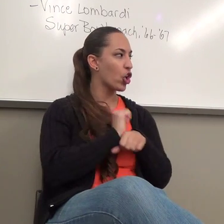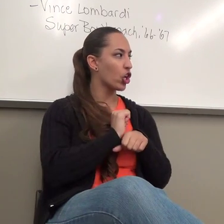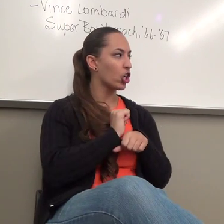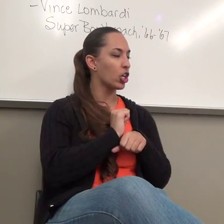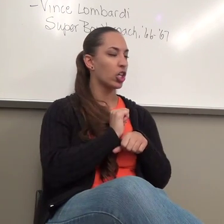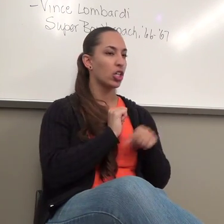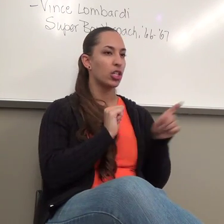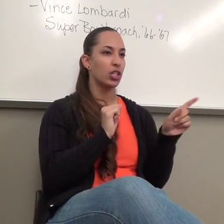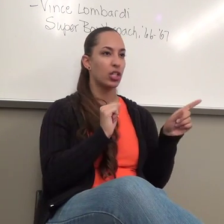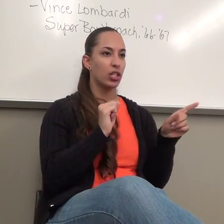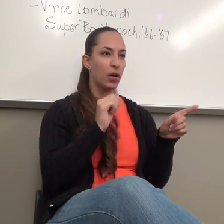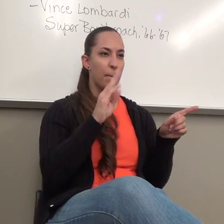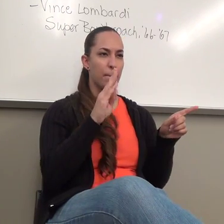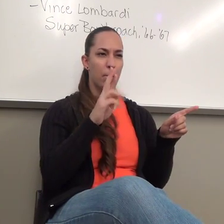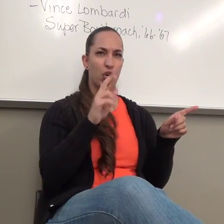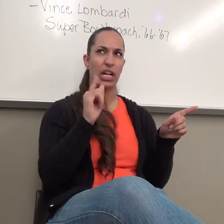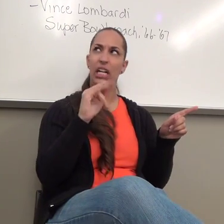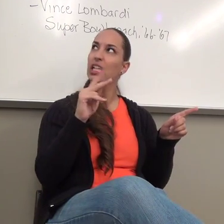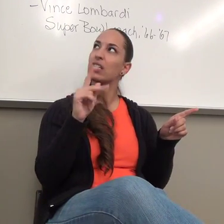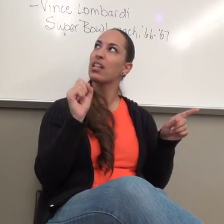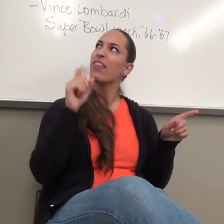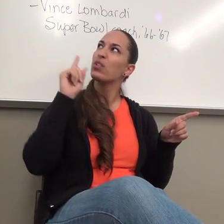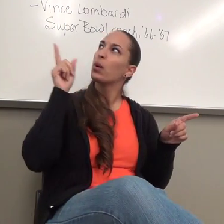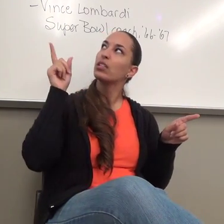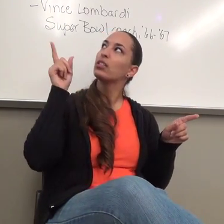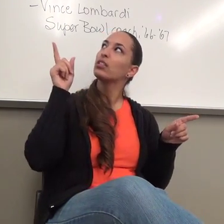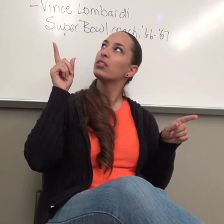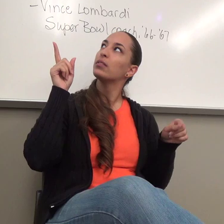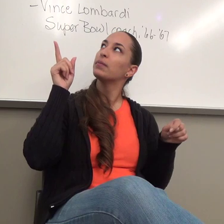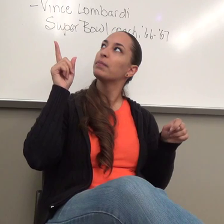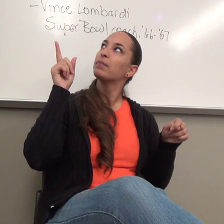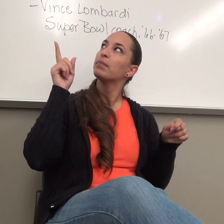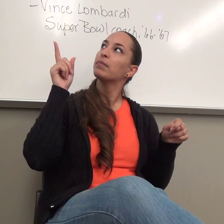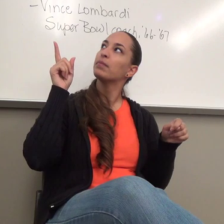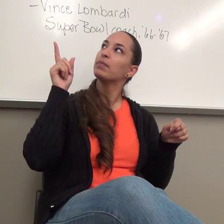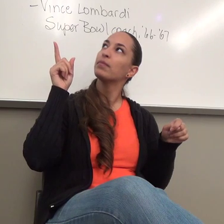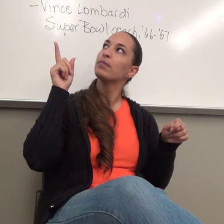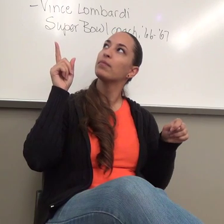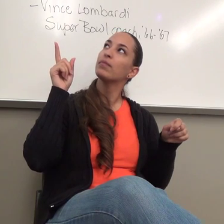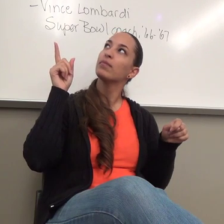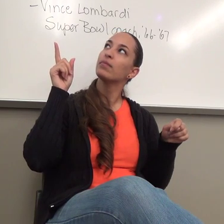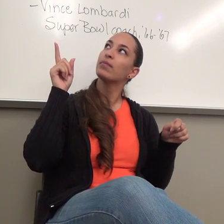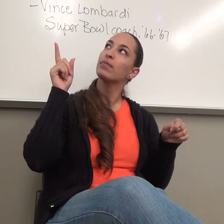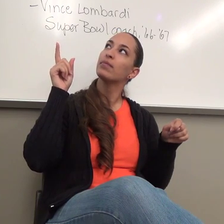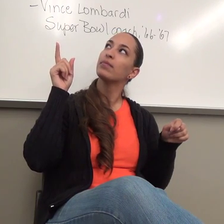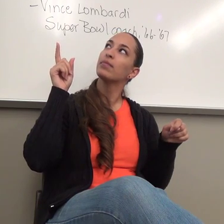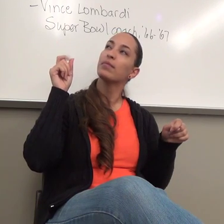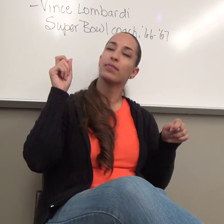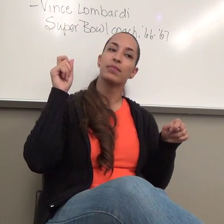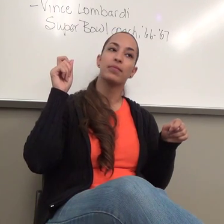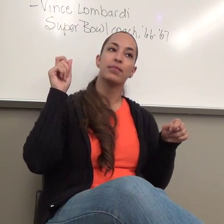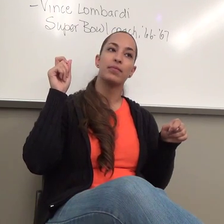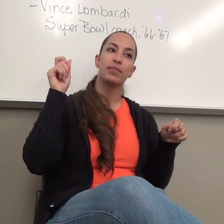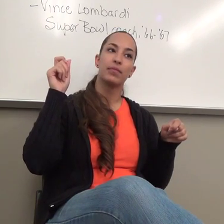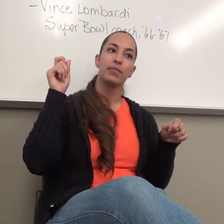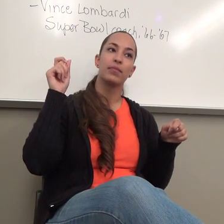at a little more closely than this. So basically,